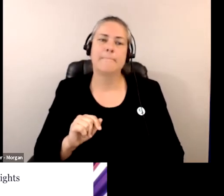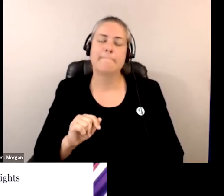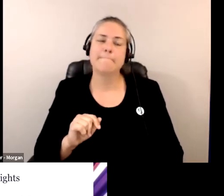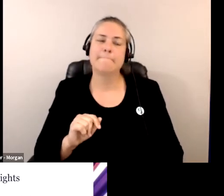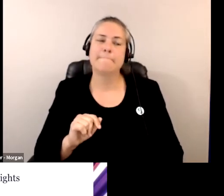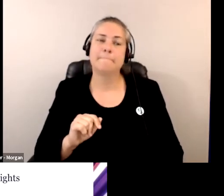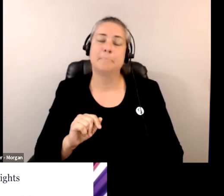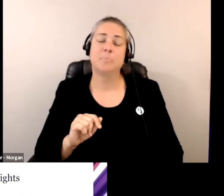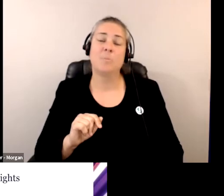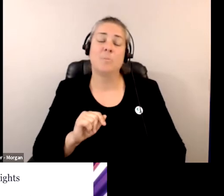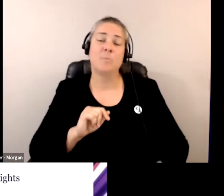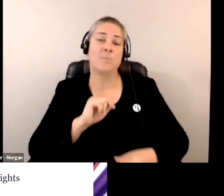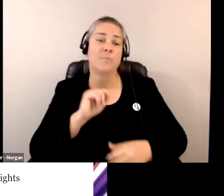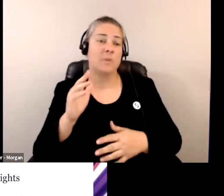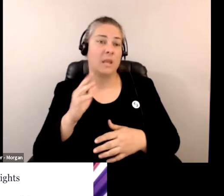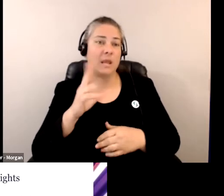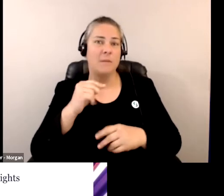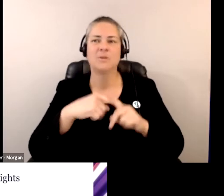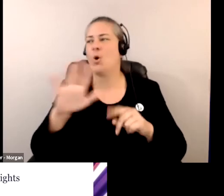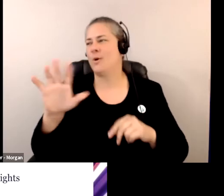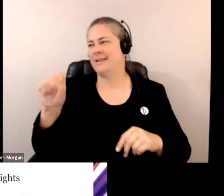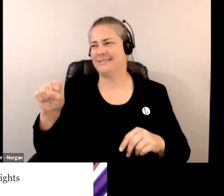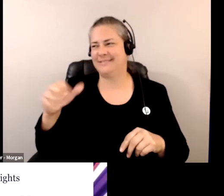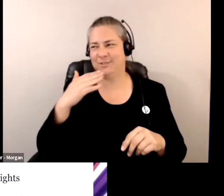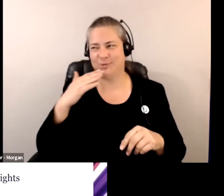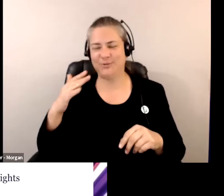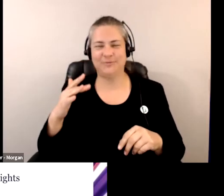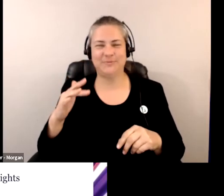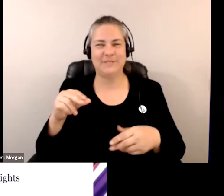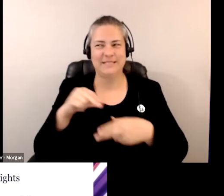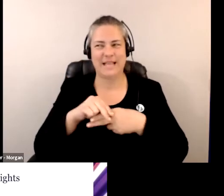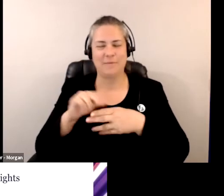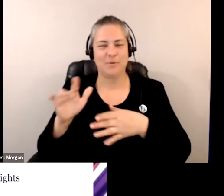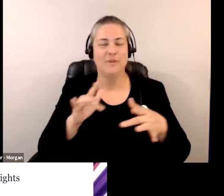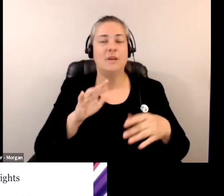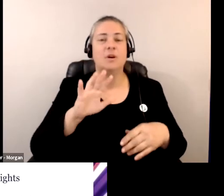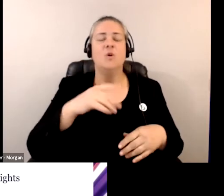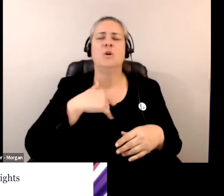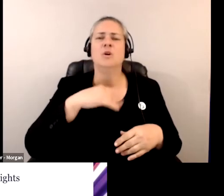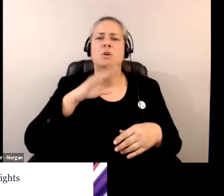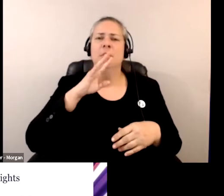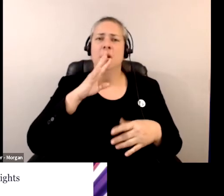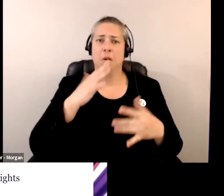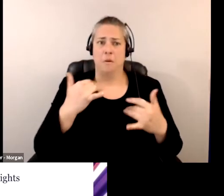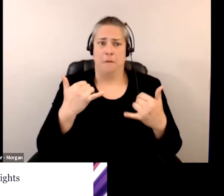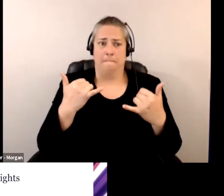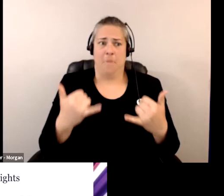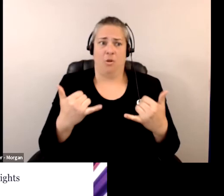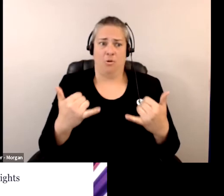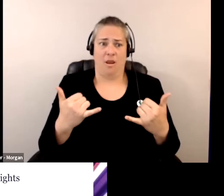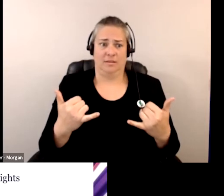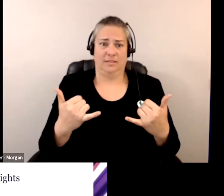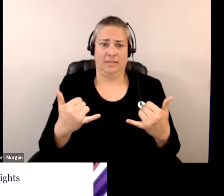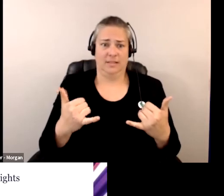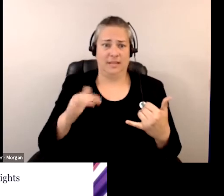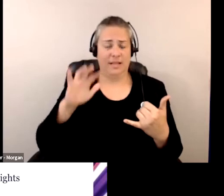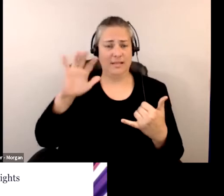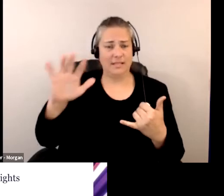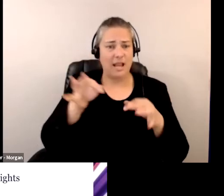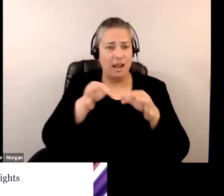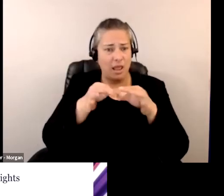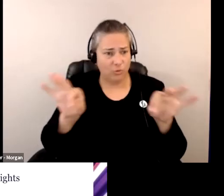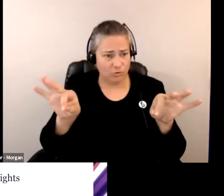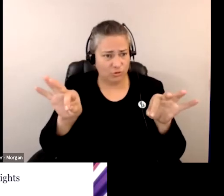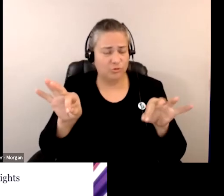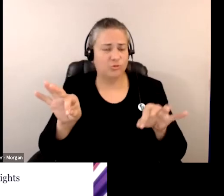And at the same time, I actually have a slide, yes. I just want to point out, we talked about modernizing the consent language and permitting secondary uses and